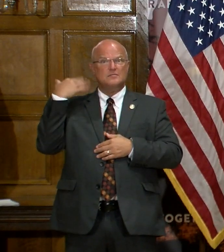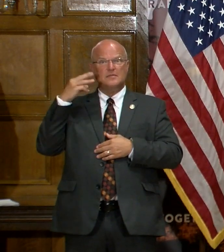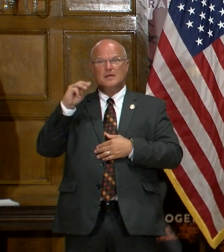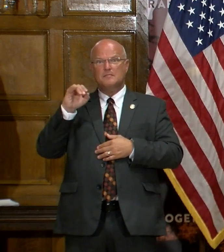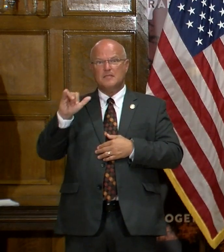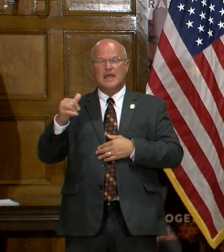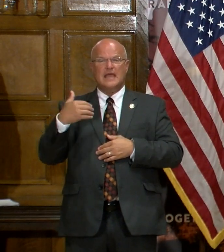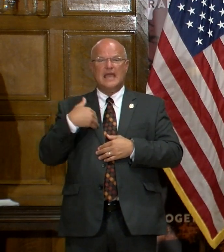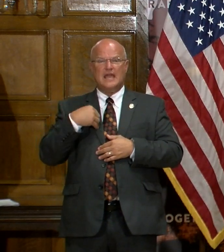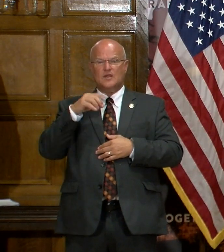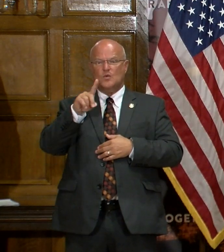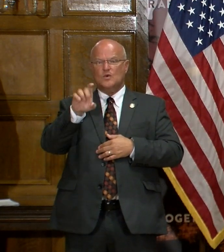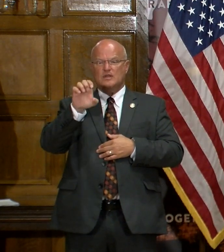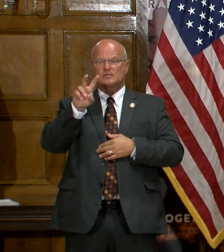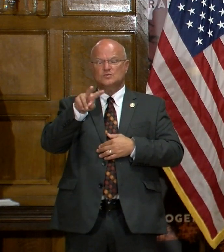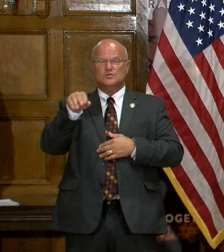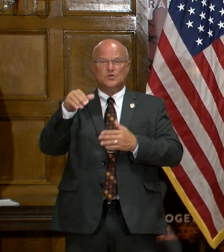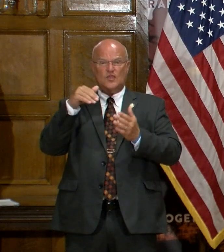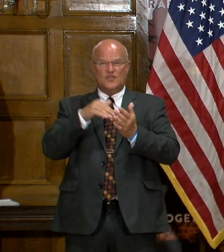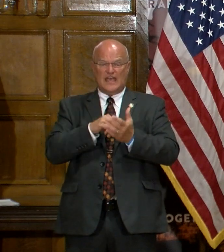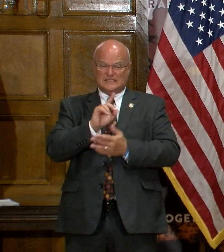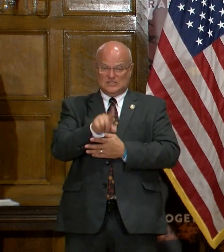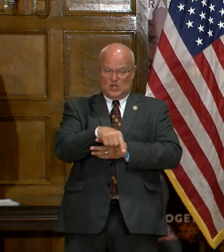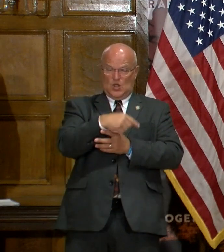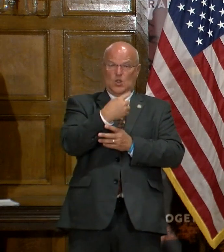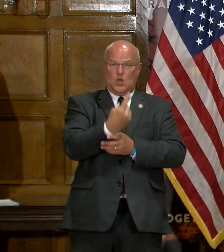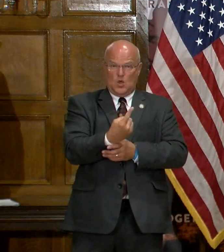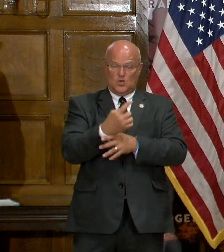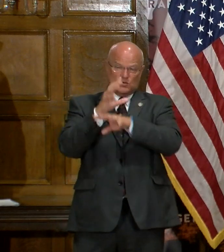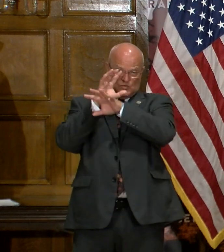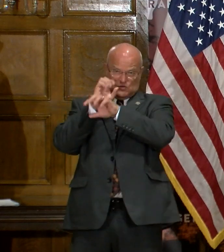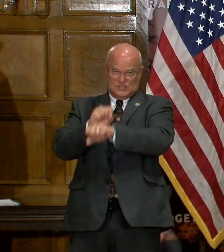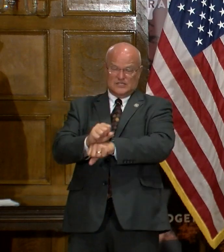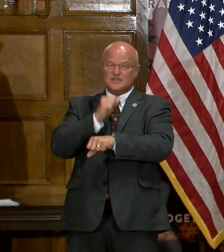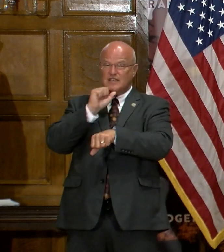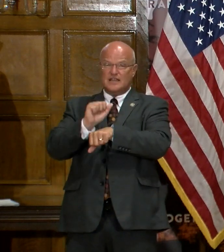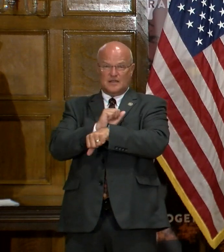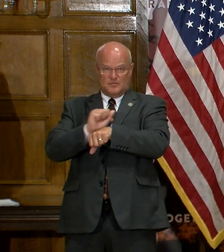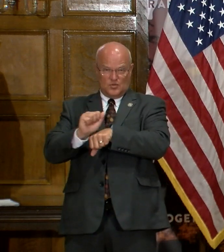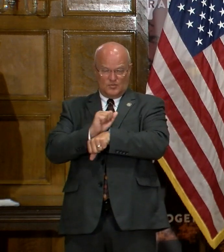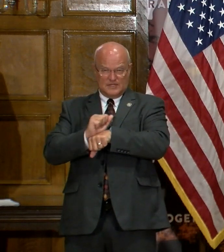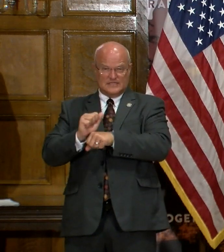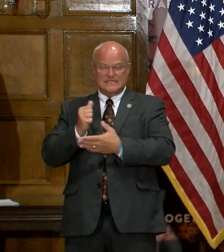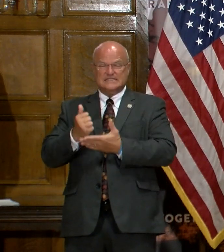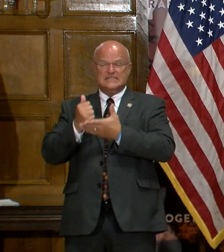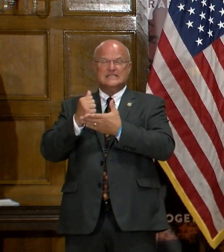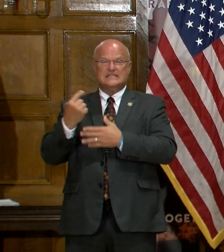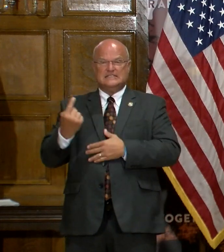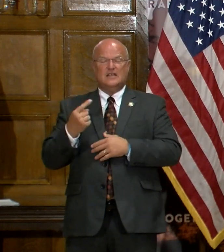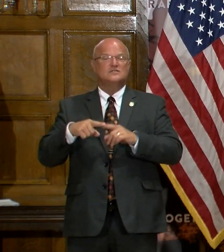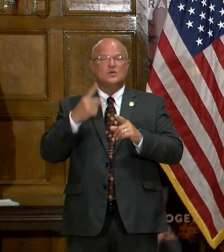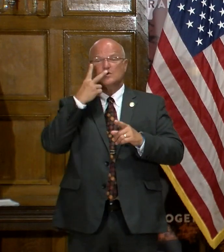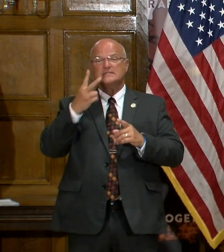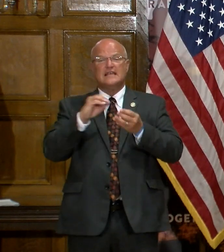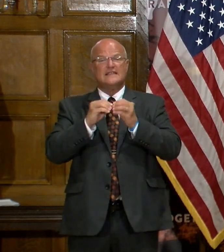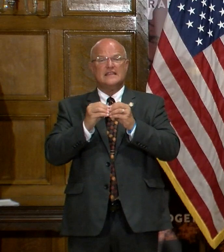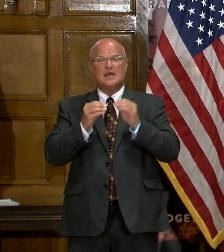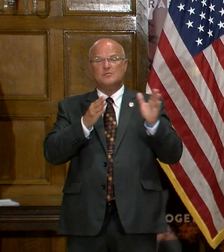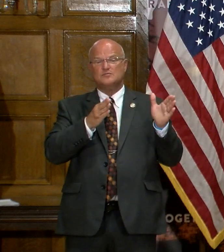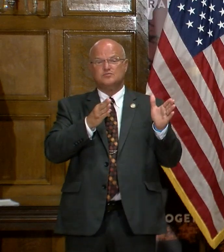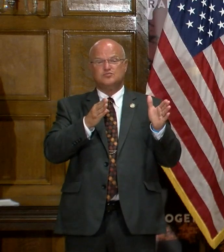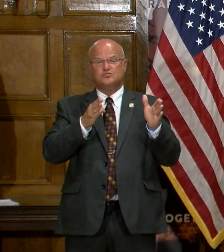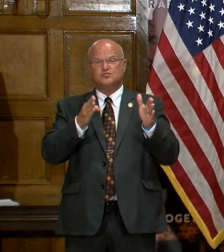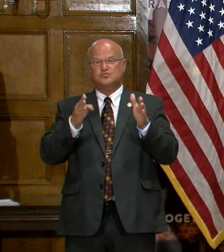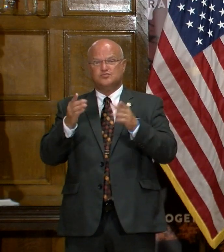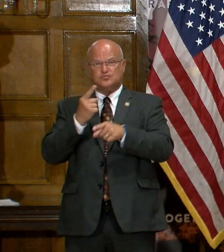in May, where we had 122,000 just on traditional unemployment assistance by itself. So we're seeing the numbers move in the